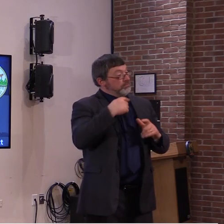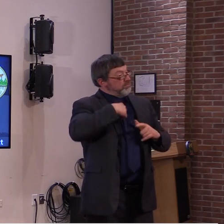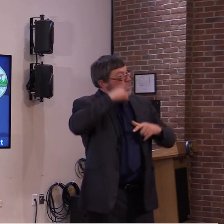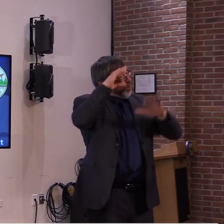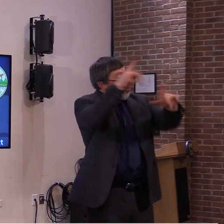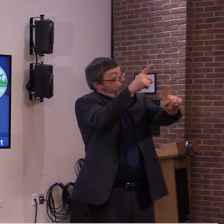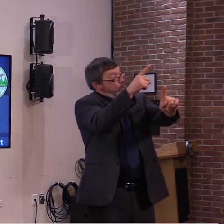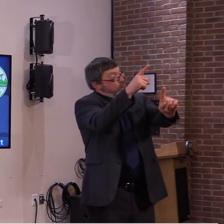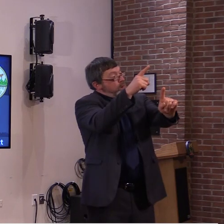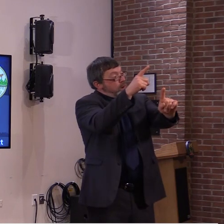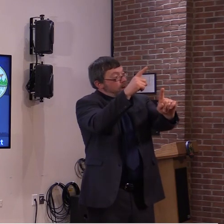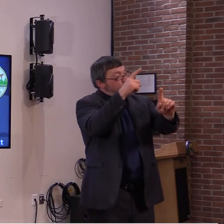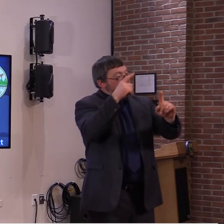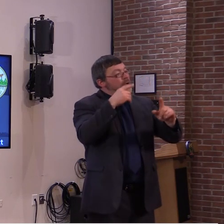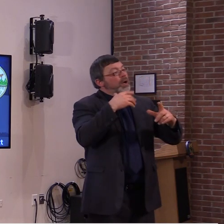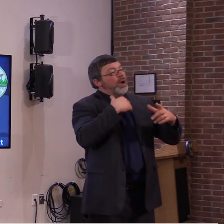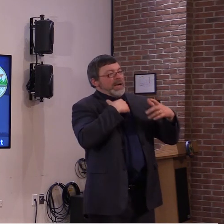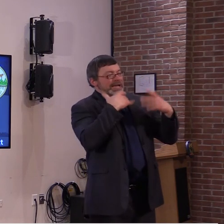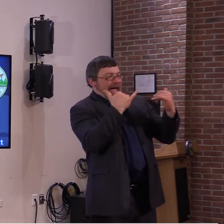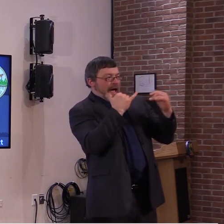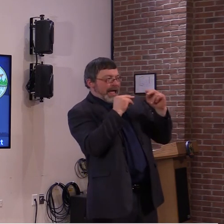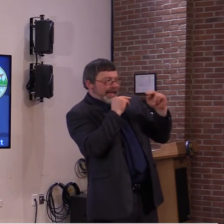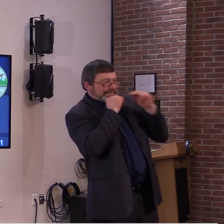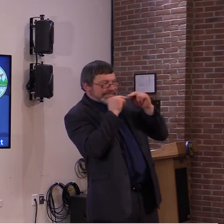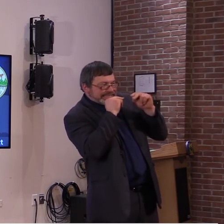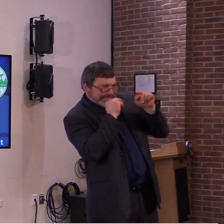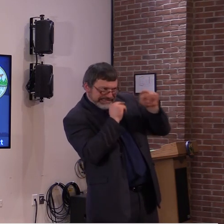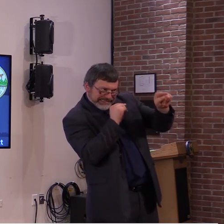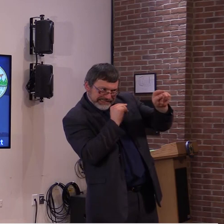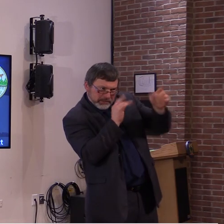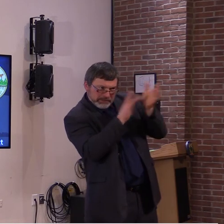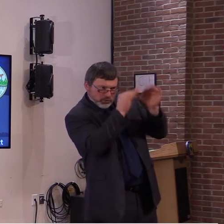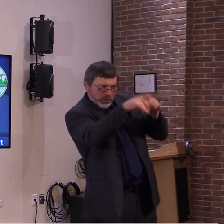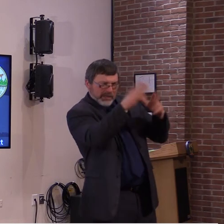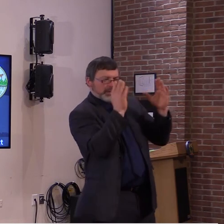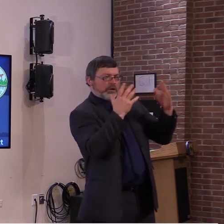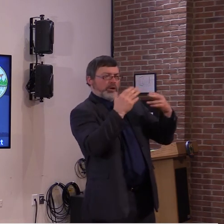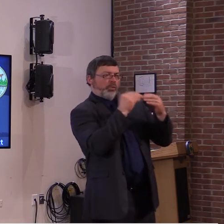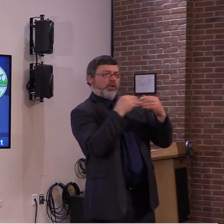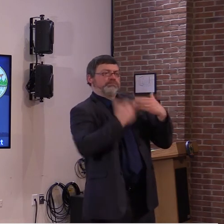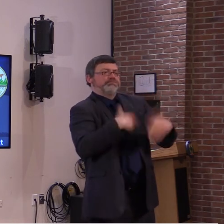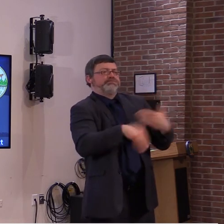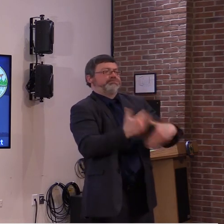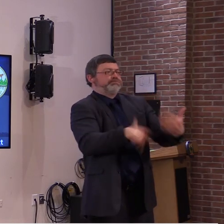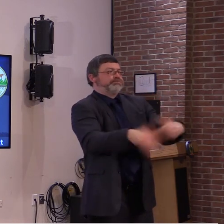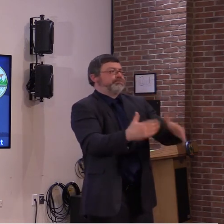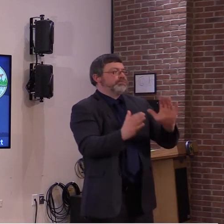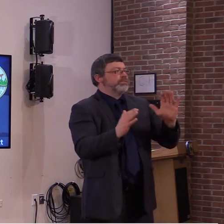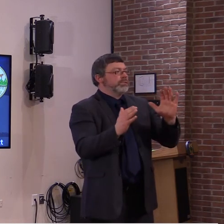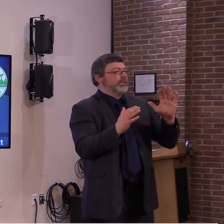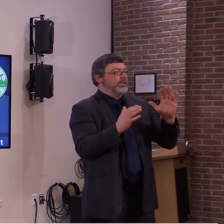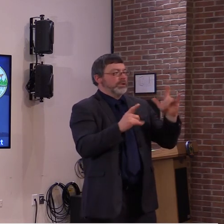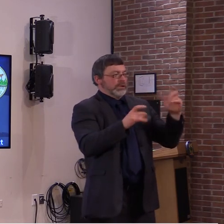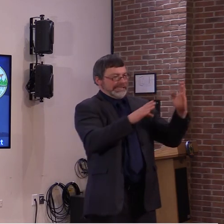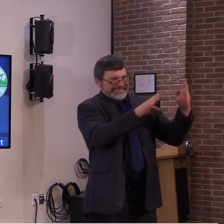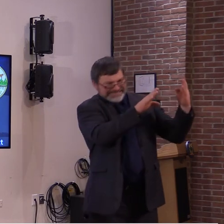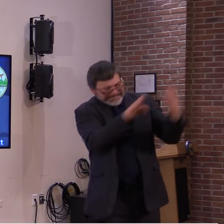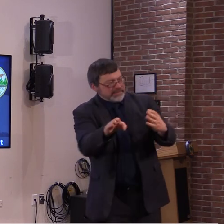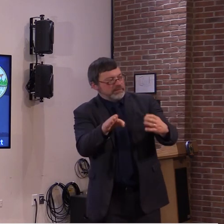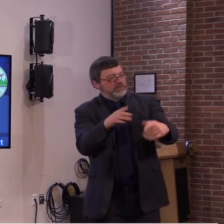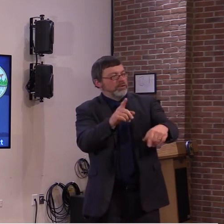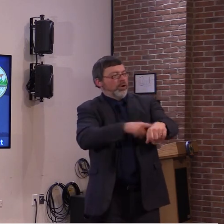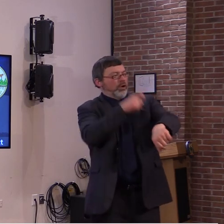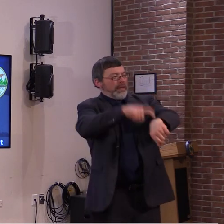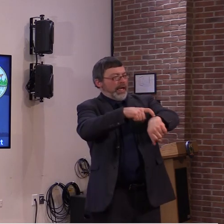to have the long-term care facilities, that includes assisted living, the skilled assisted living and residential care.